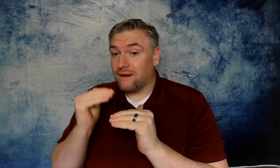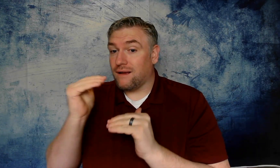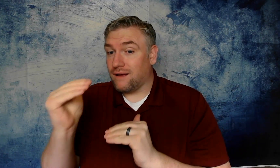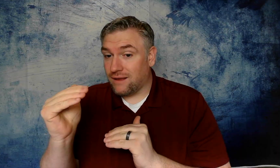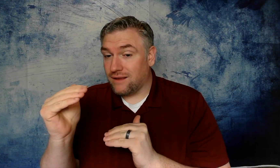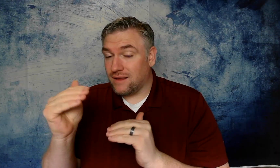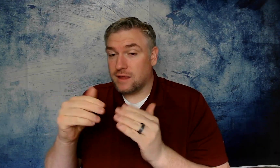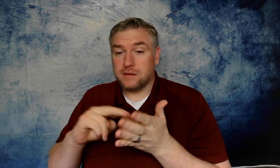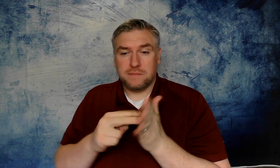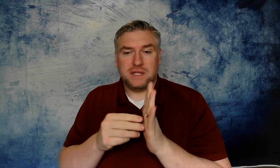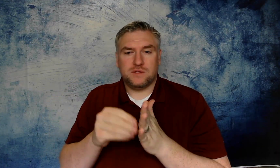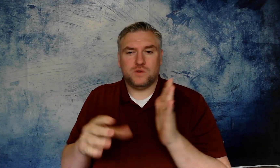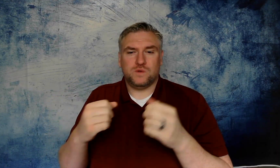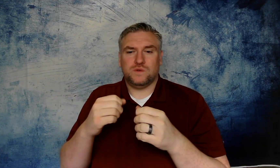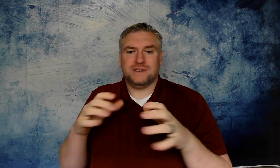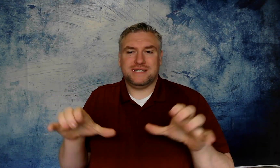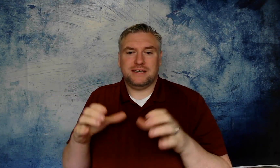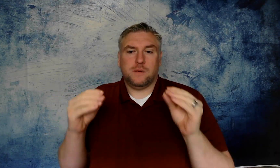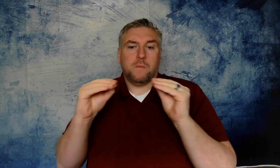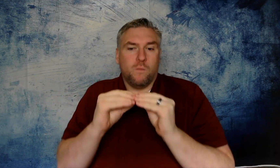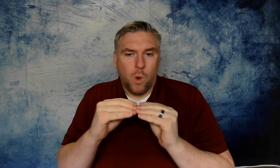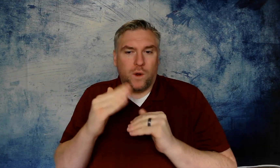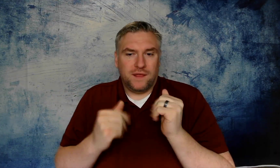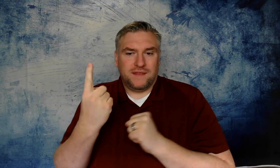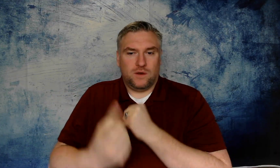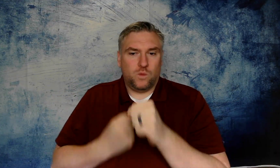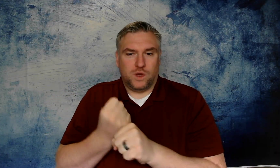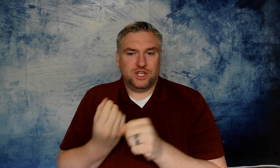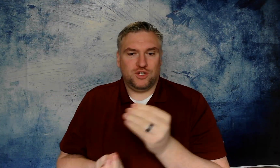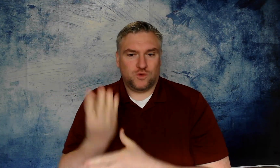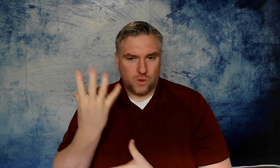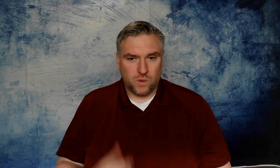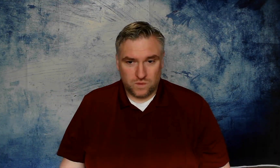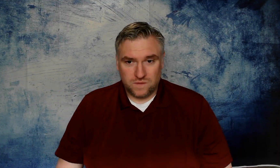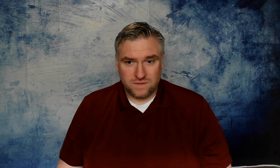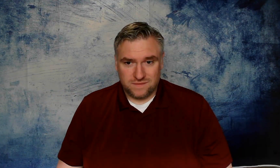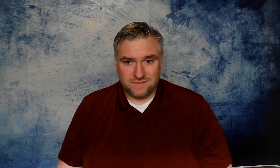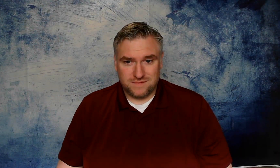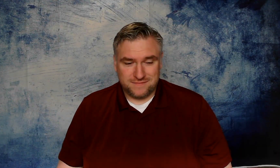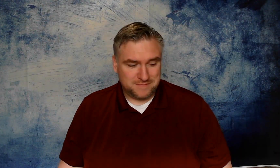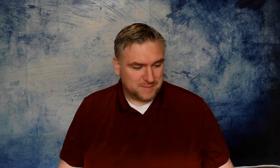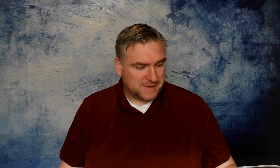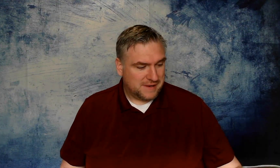If we go beyond that standard score, that means it's more than 1 year's worth of growth.